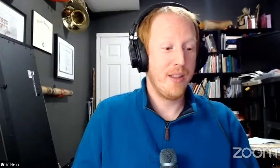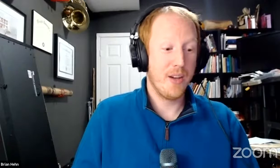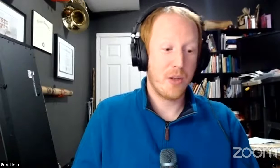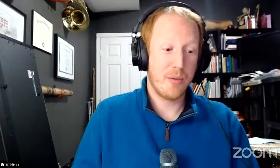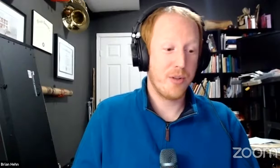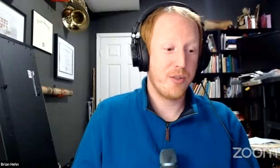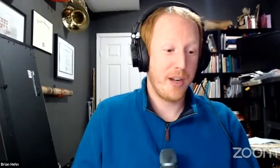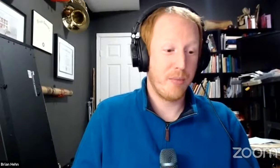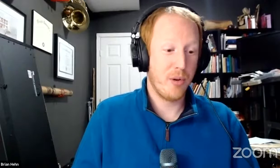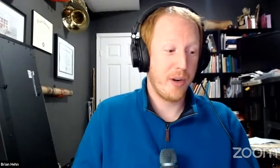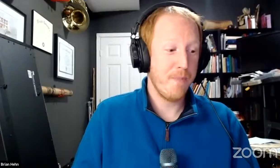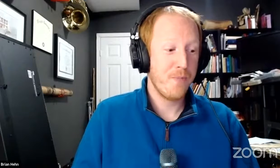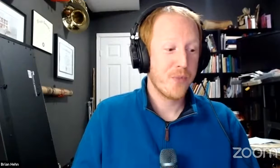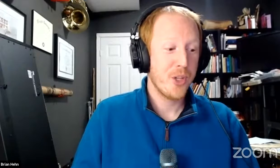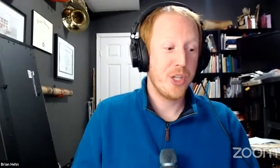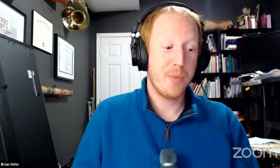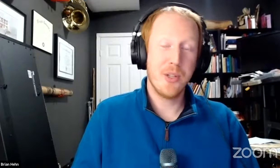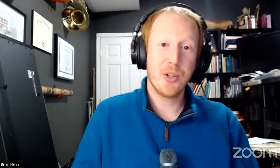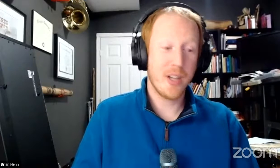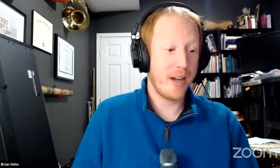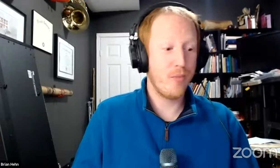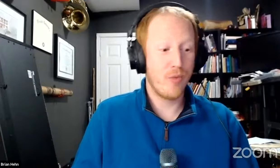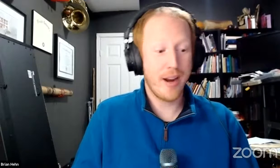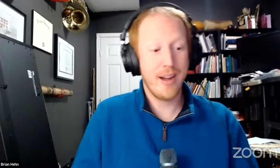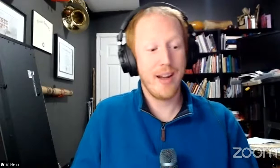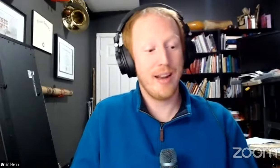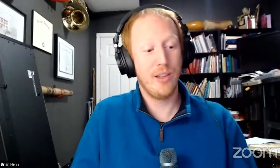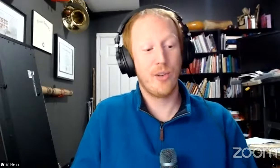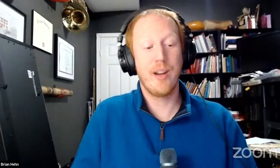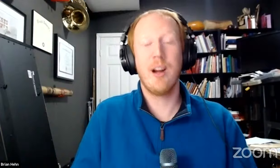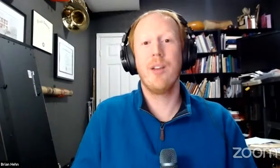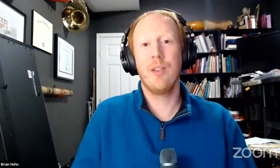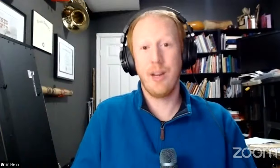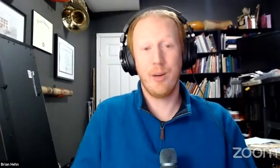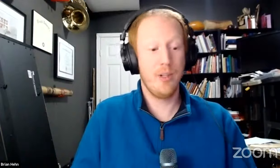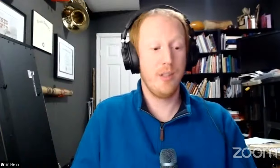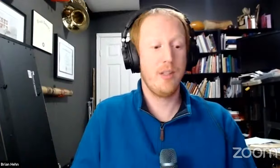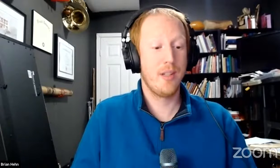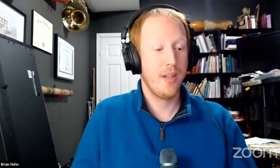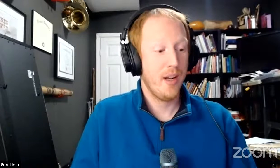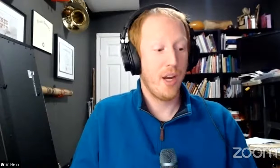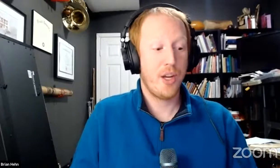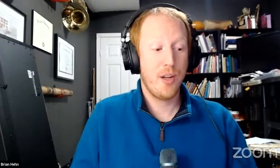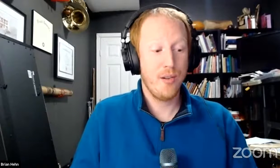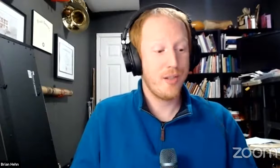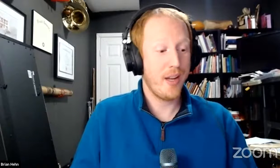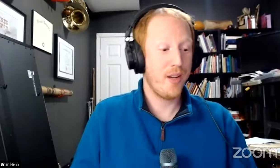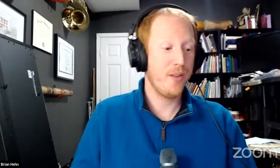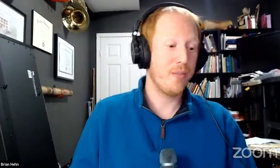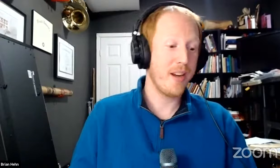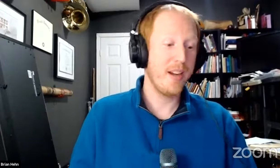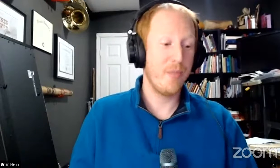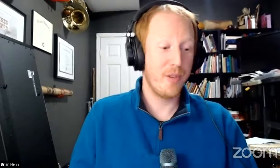COVID-19 finally is a page from history